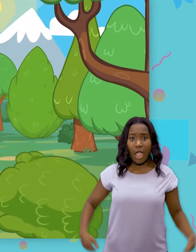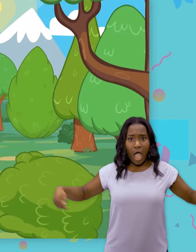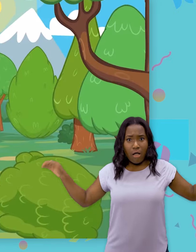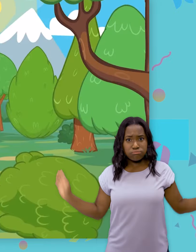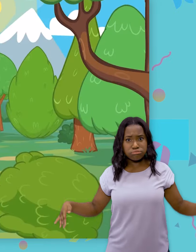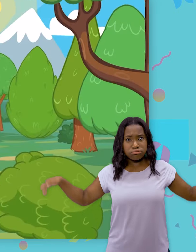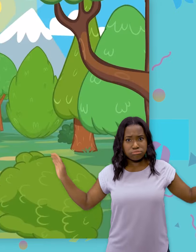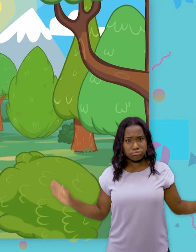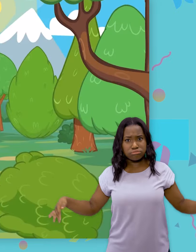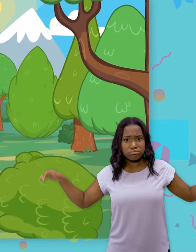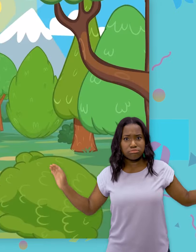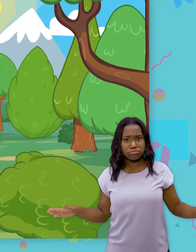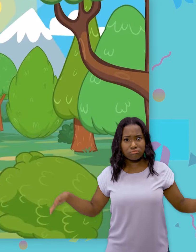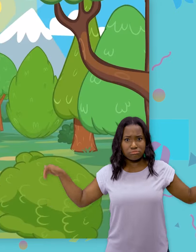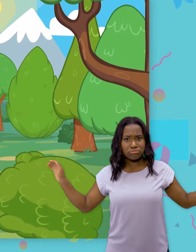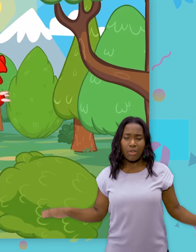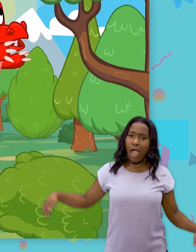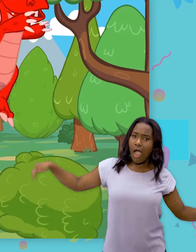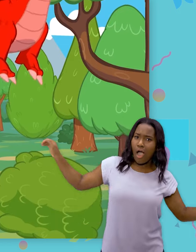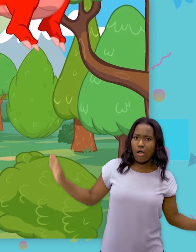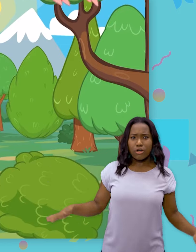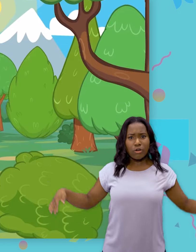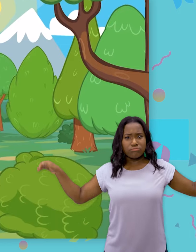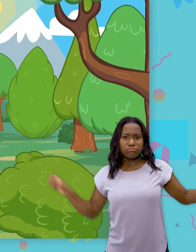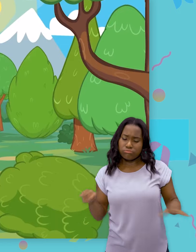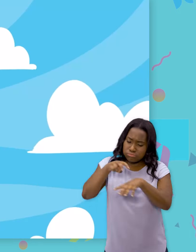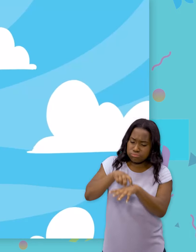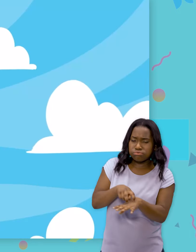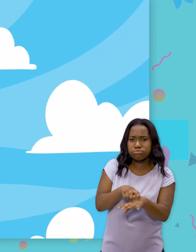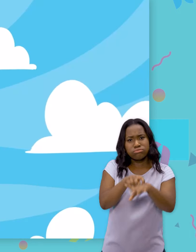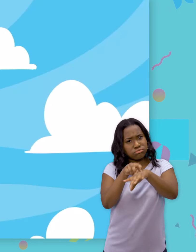Now use your wings, Dragon Morphle.